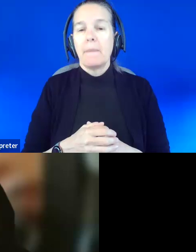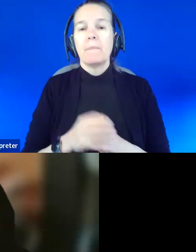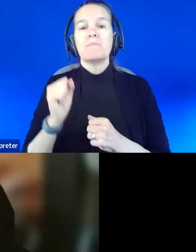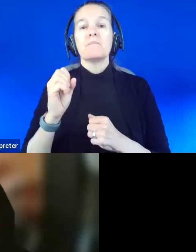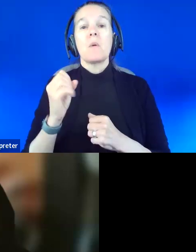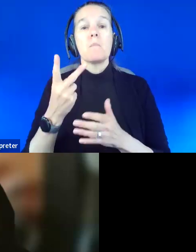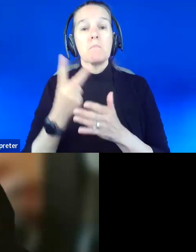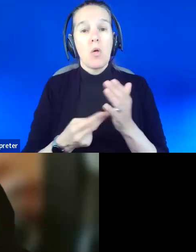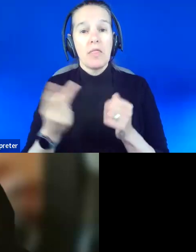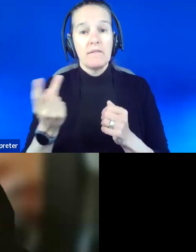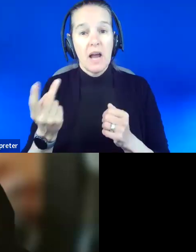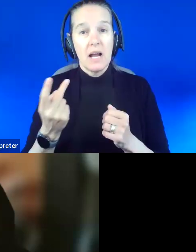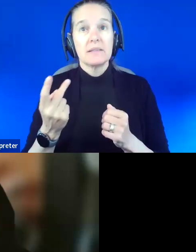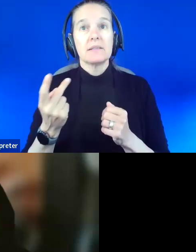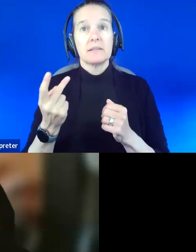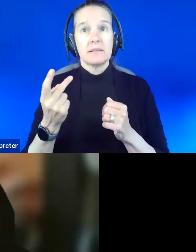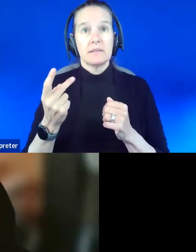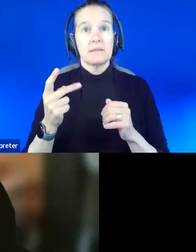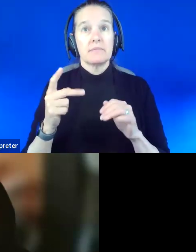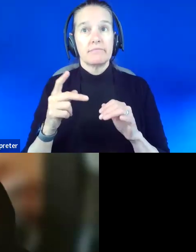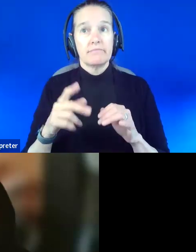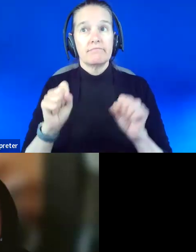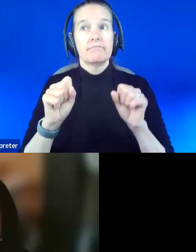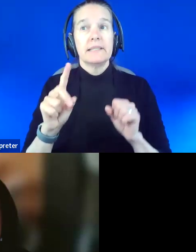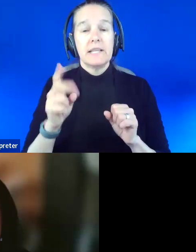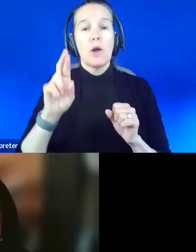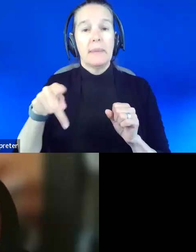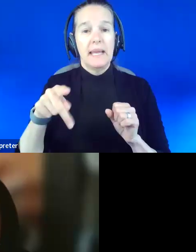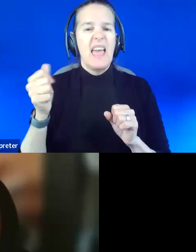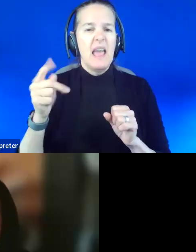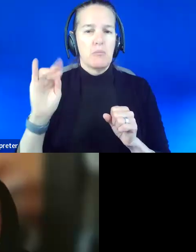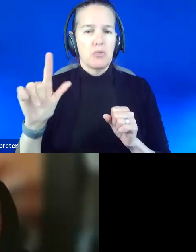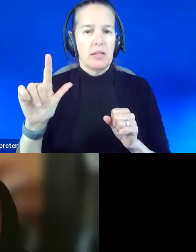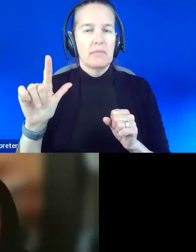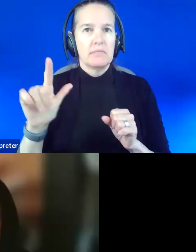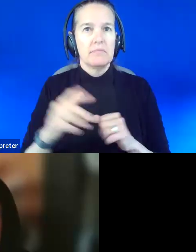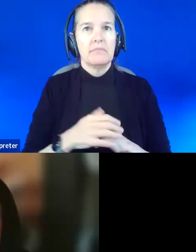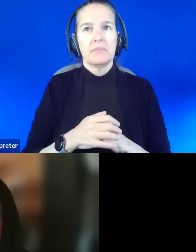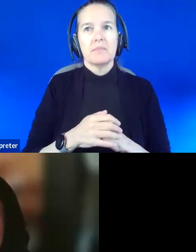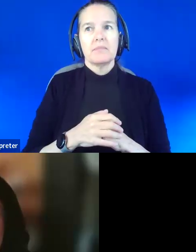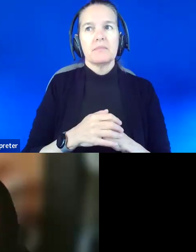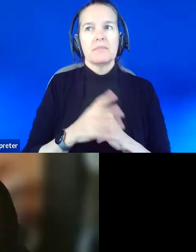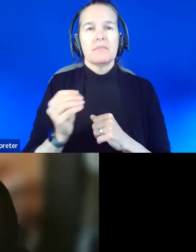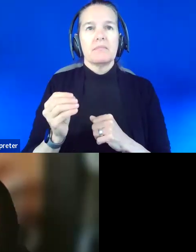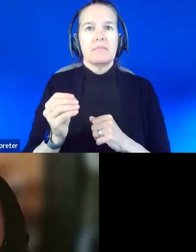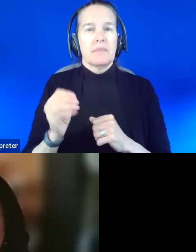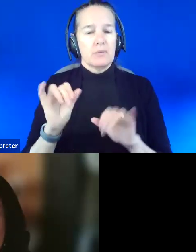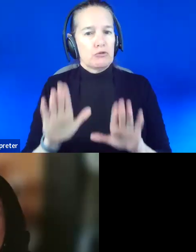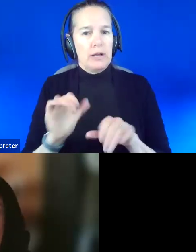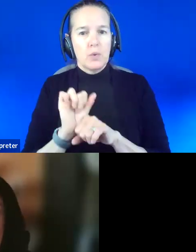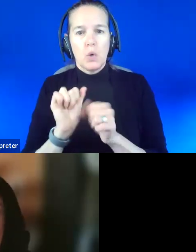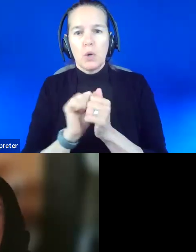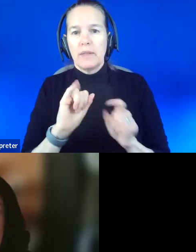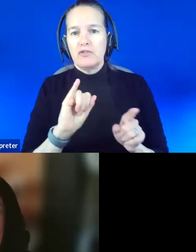Yeah, so we both took the DRP in April. So we didn't have too much time together, but it was great to work with